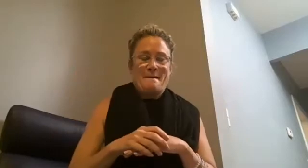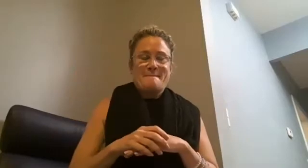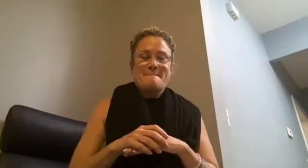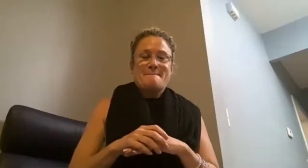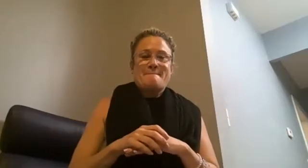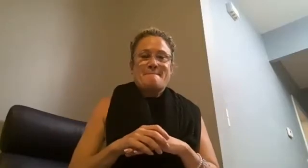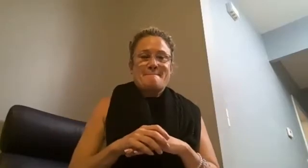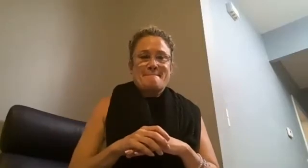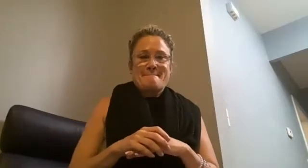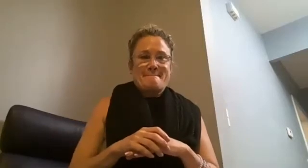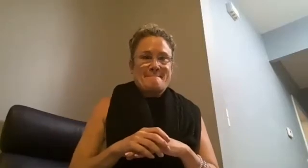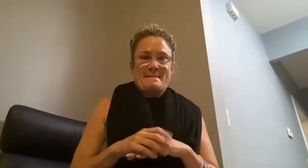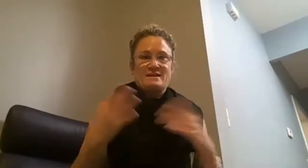I am an active member of AA.